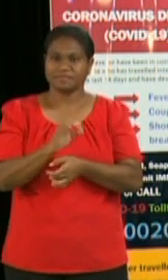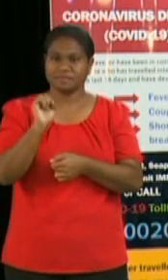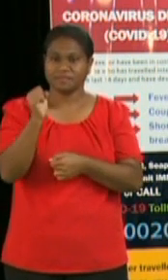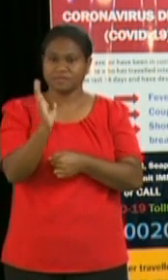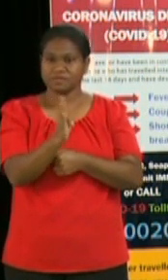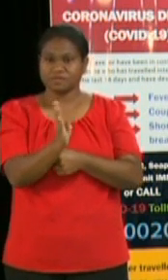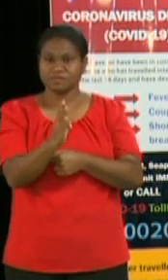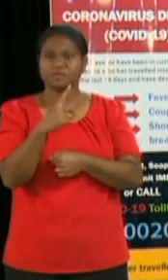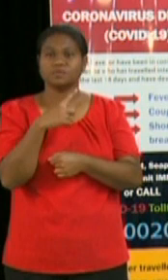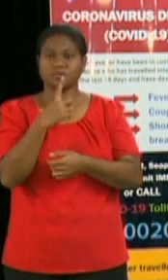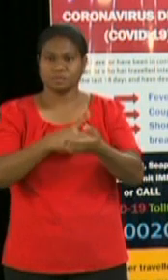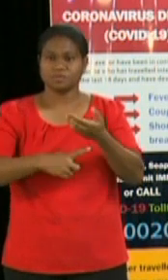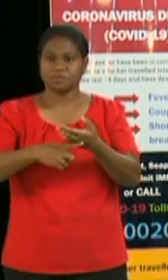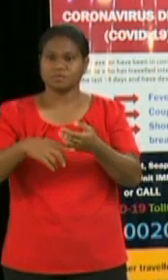entry